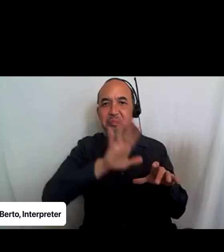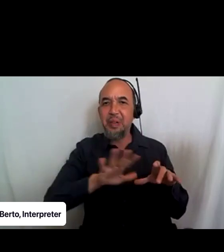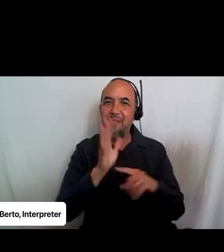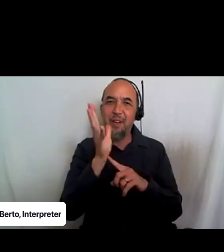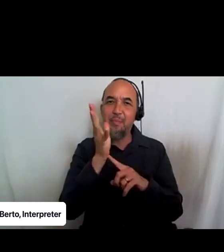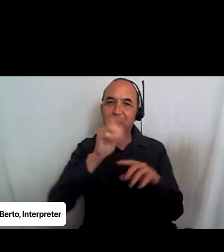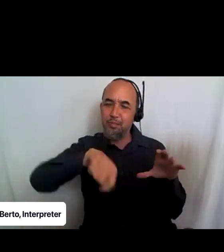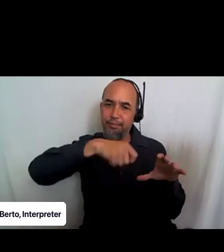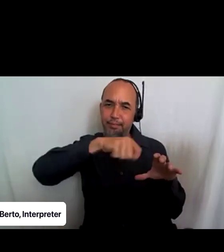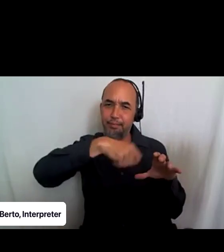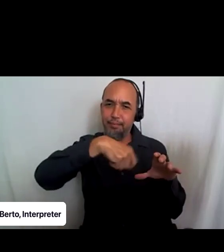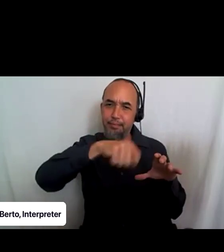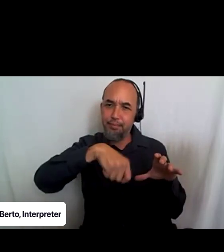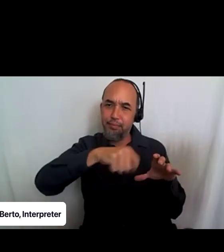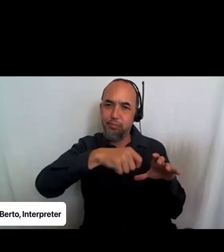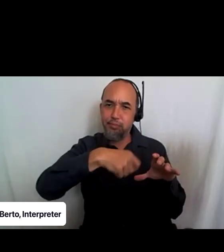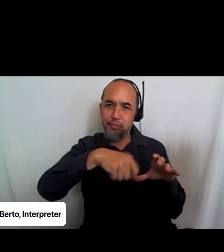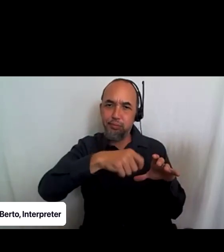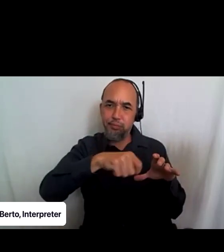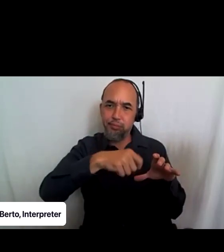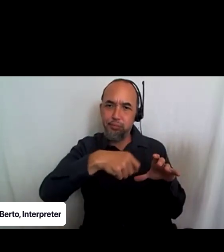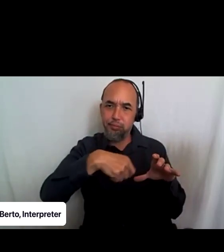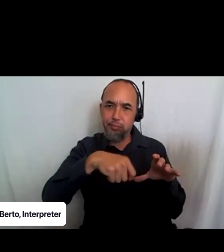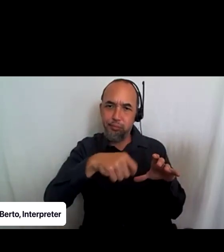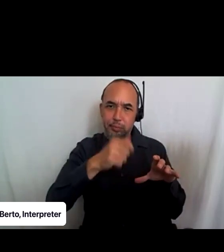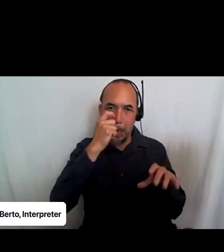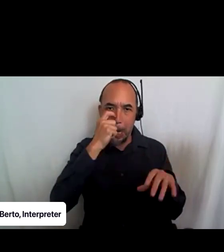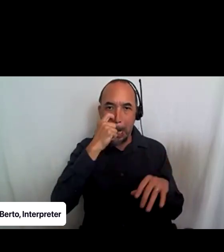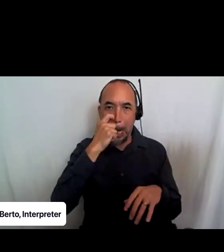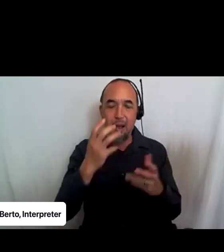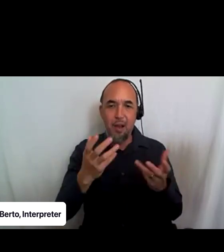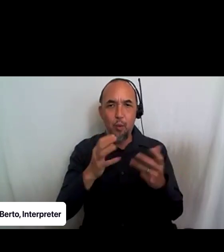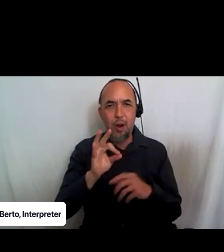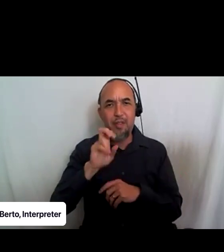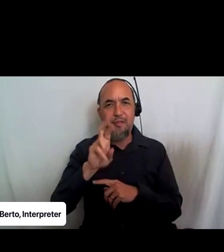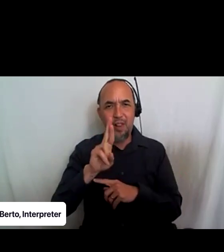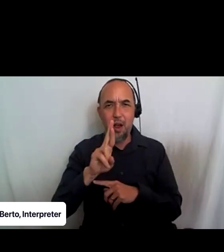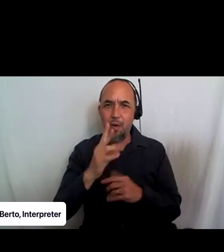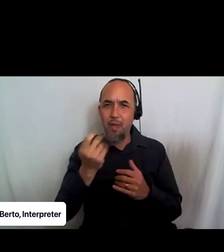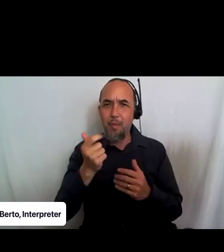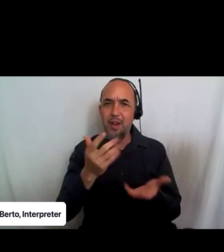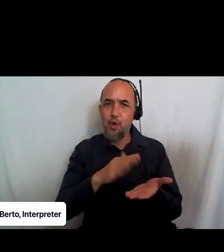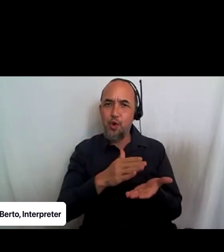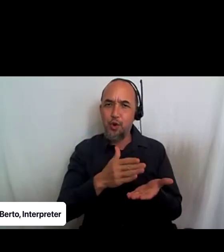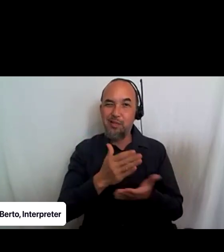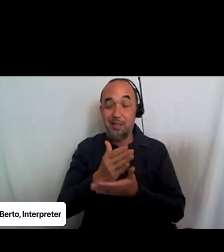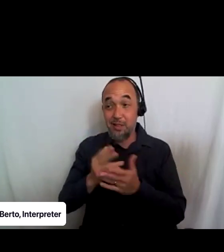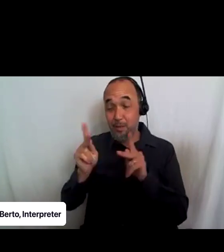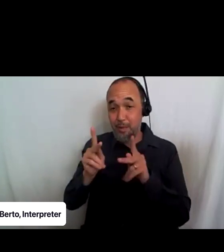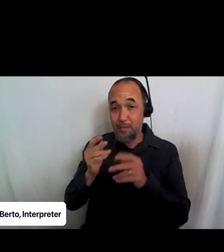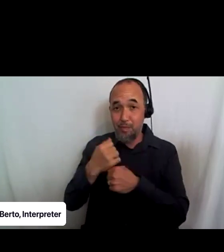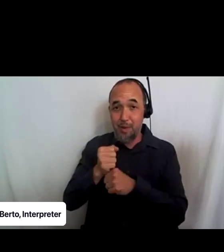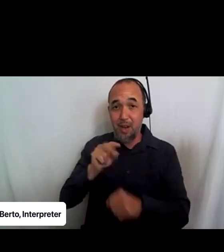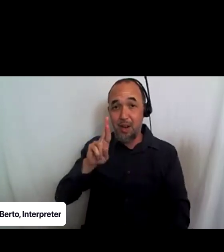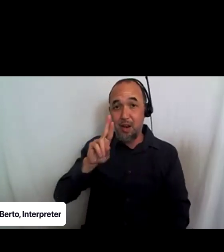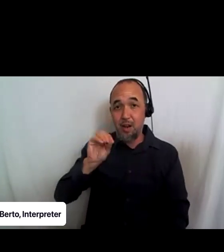5 minutes until the flour cooks a bit. Because some people, when they make a roux or bechamel sauce, they don't